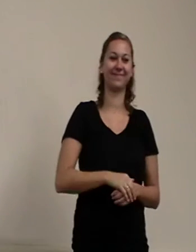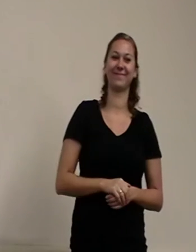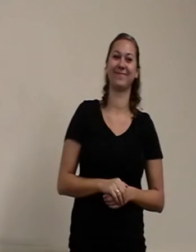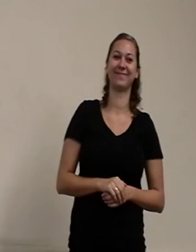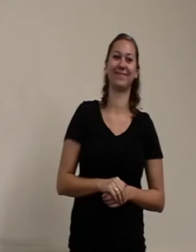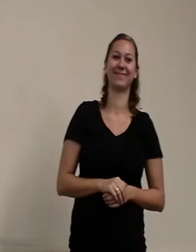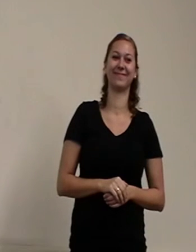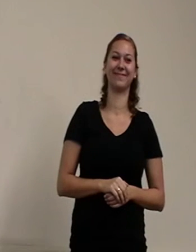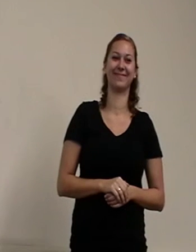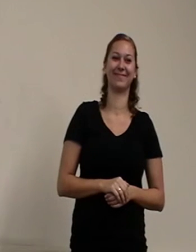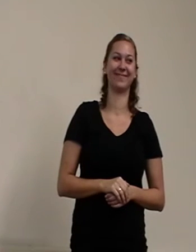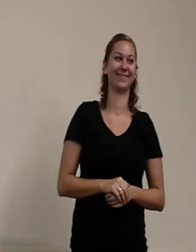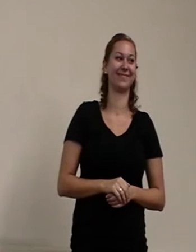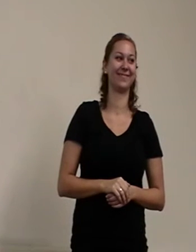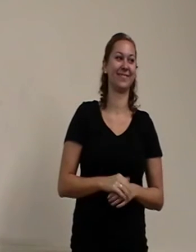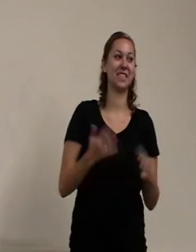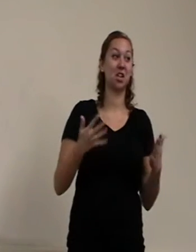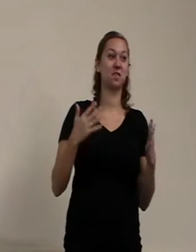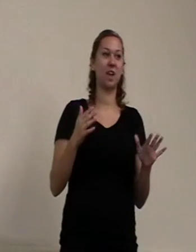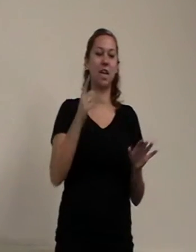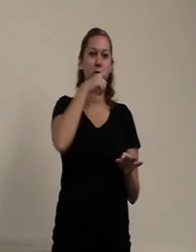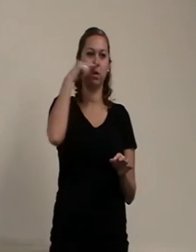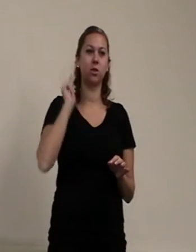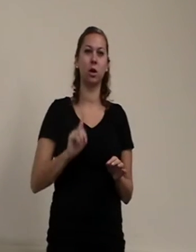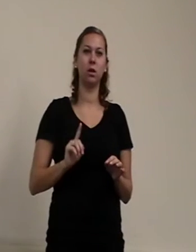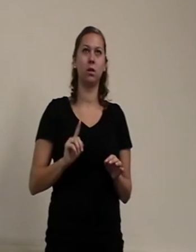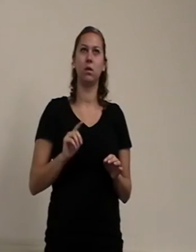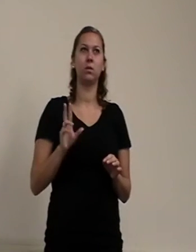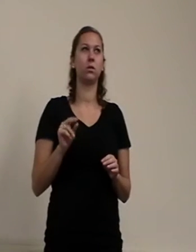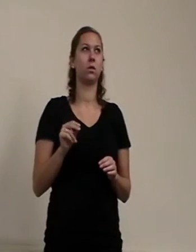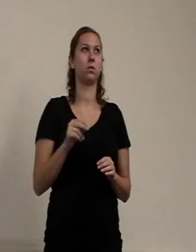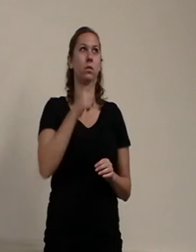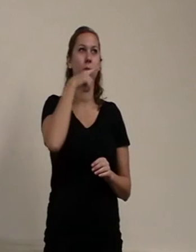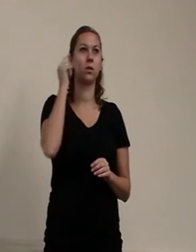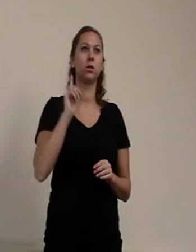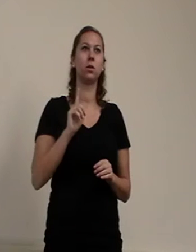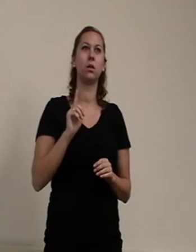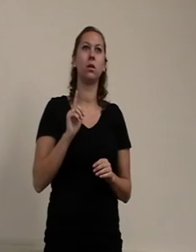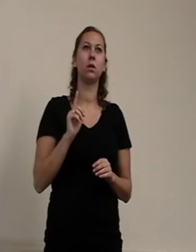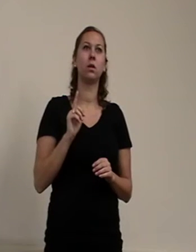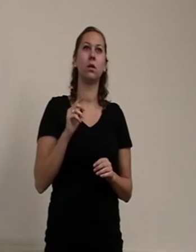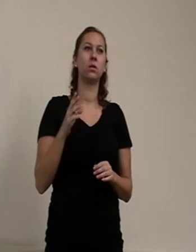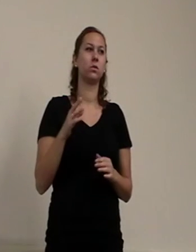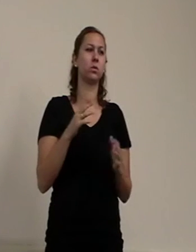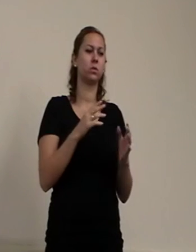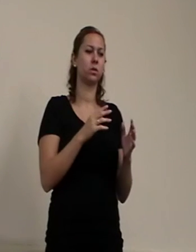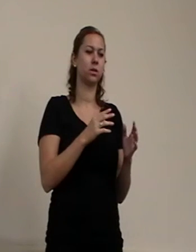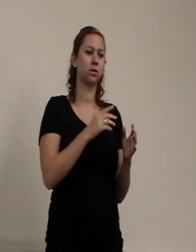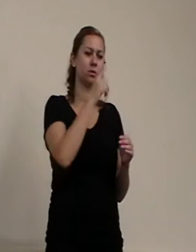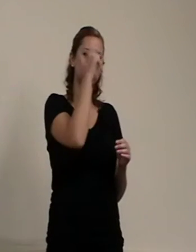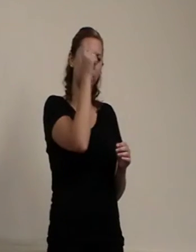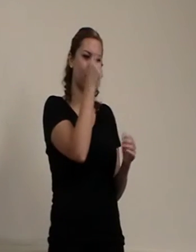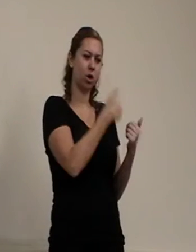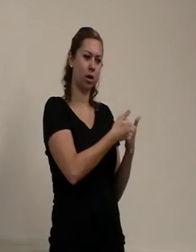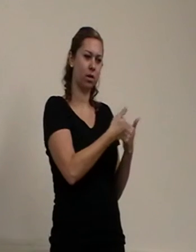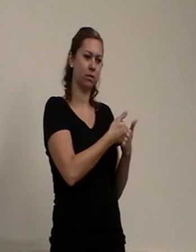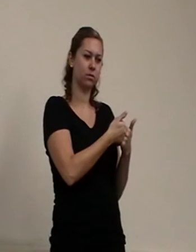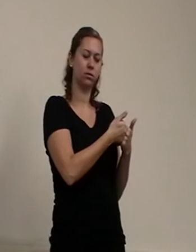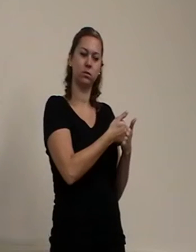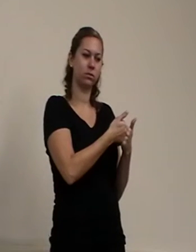Just finished up in Russia. No, it wasn't Russia. It's not Russia. Isn't it? No, because it was the Summer Games. I'm pretty sure it wasn't Russia. Russia's coming